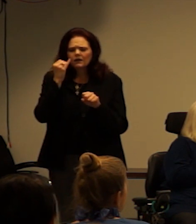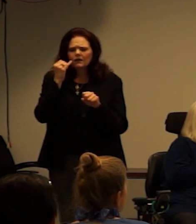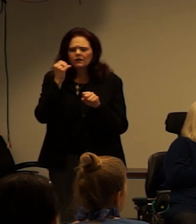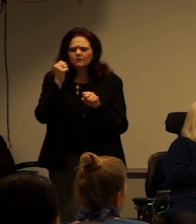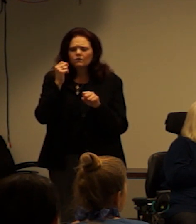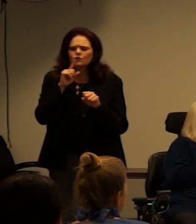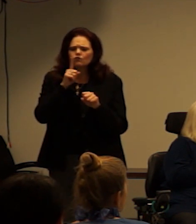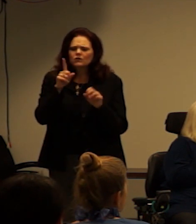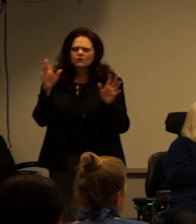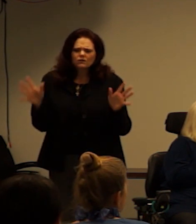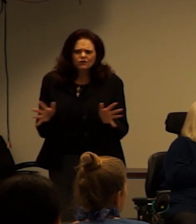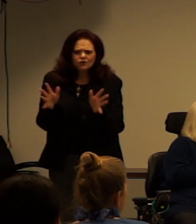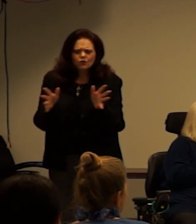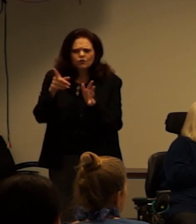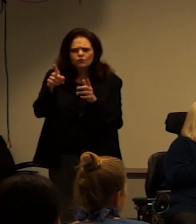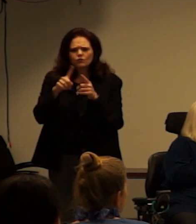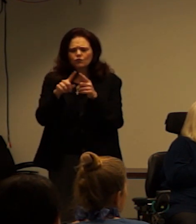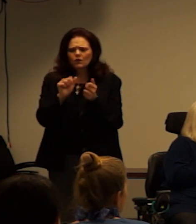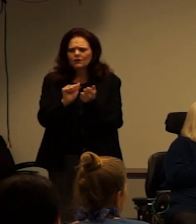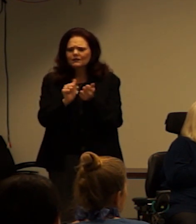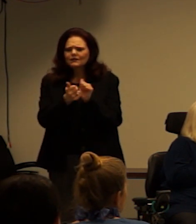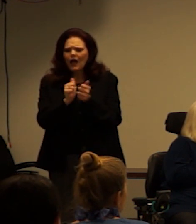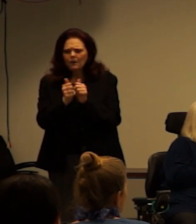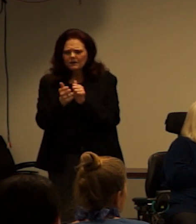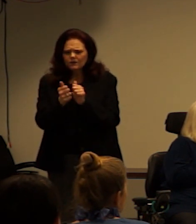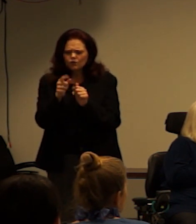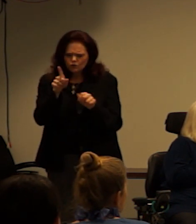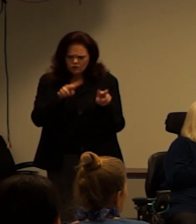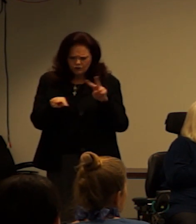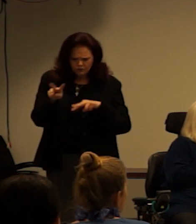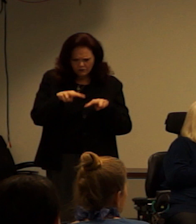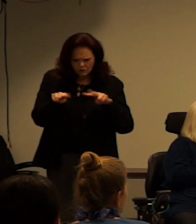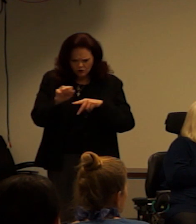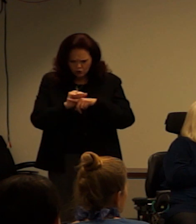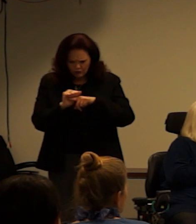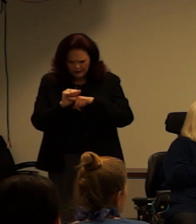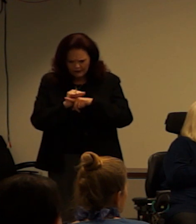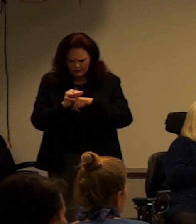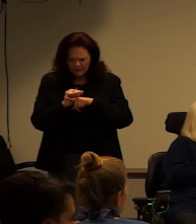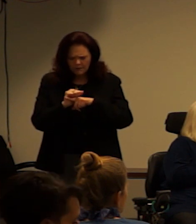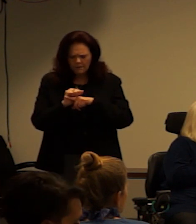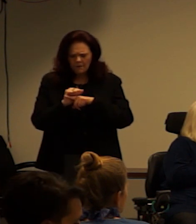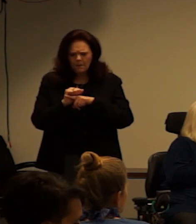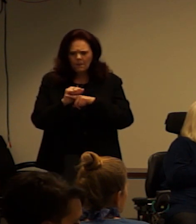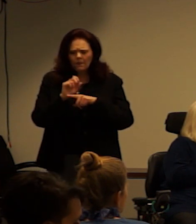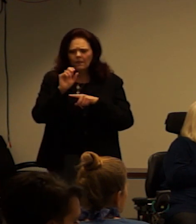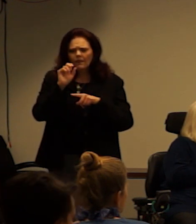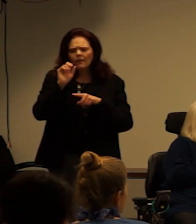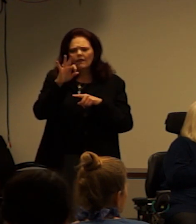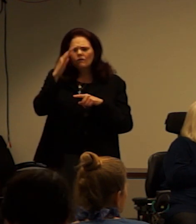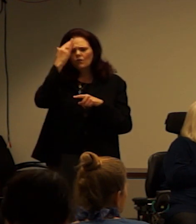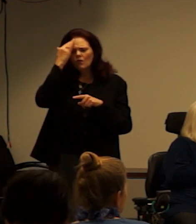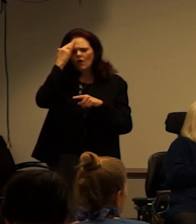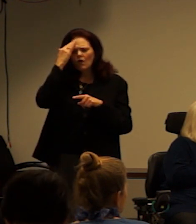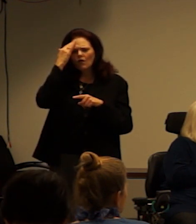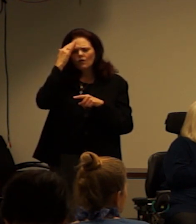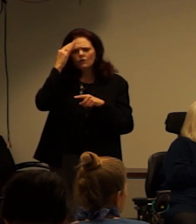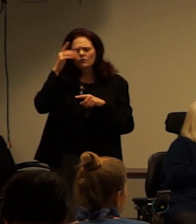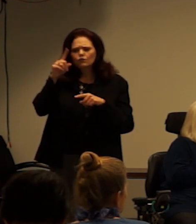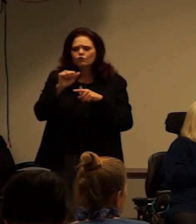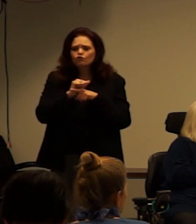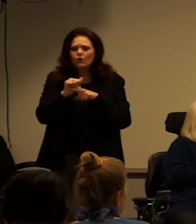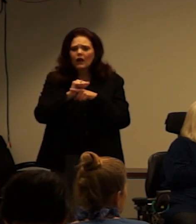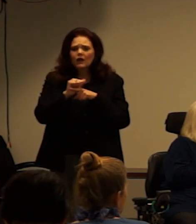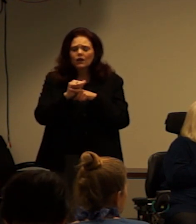we really encourage you to adapt it, you look at this training that you've got. If you know that you're going to be training